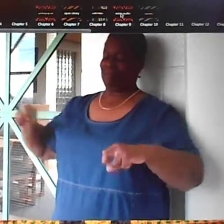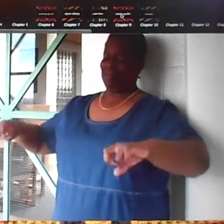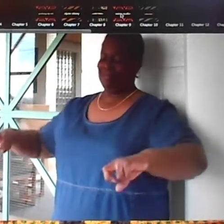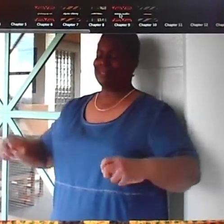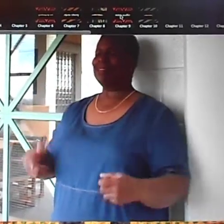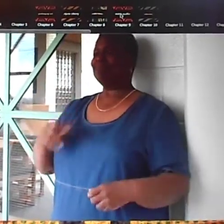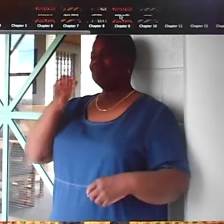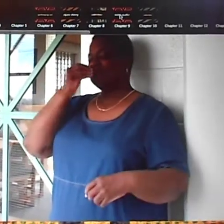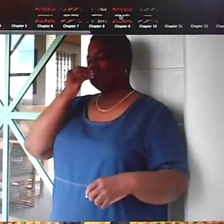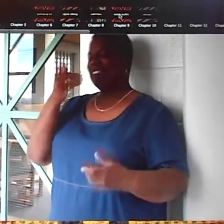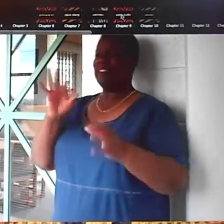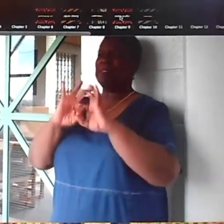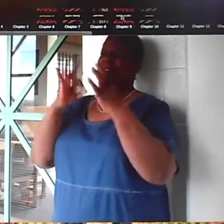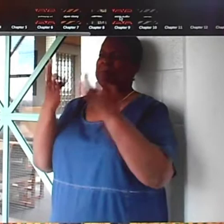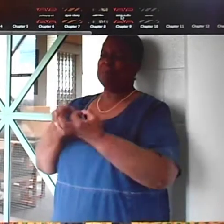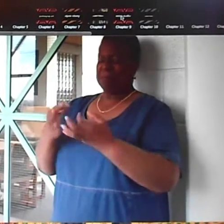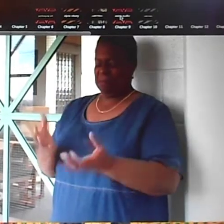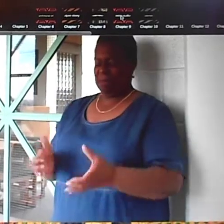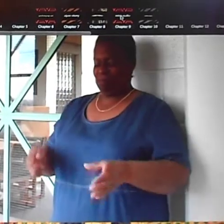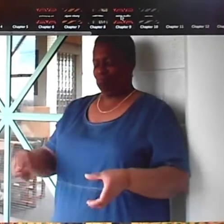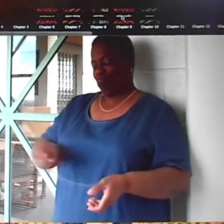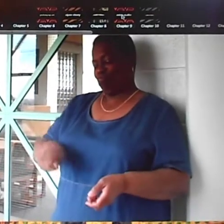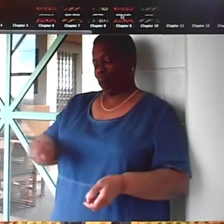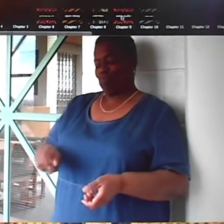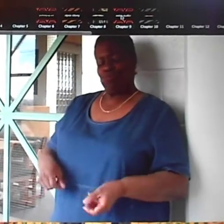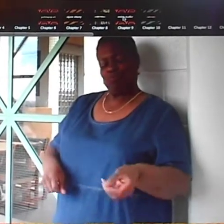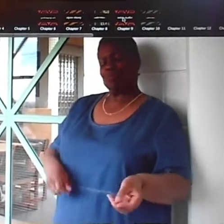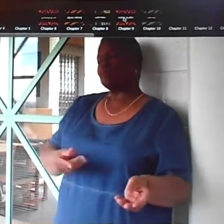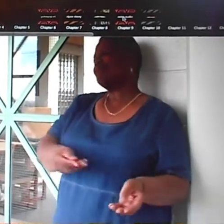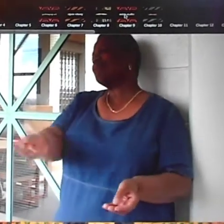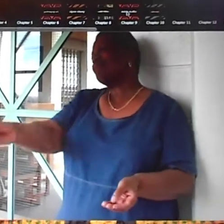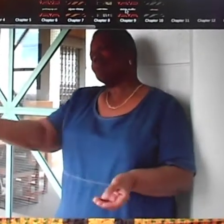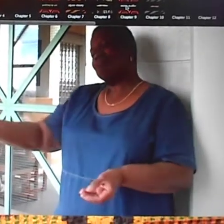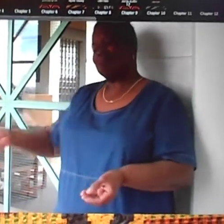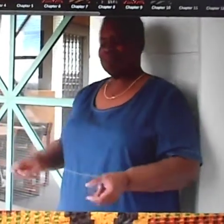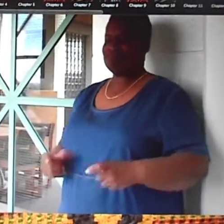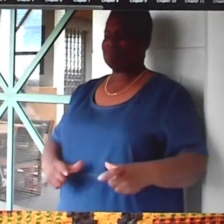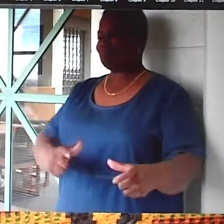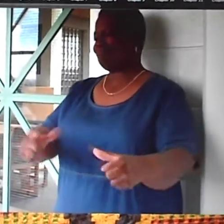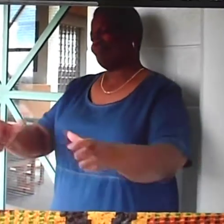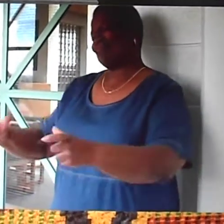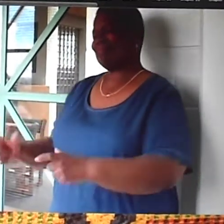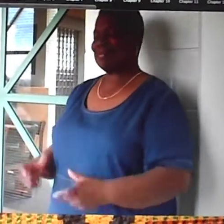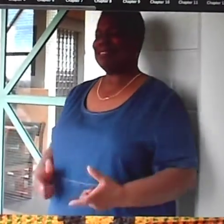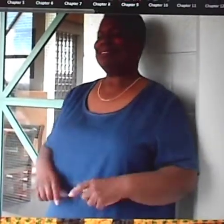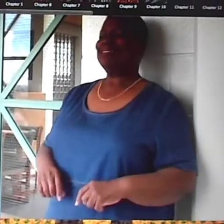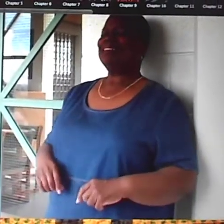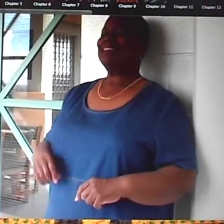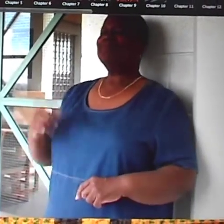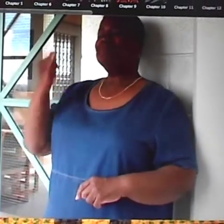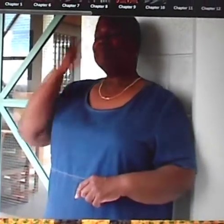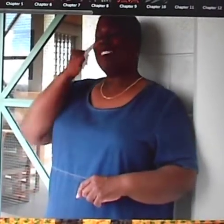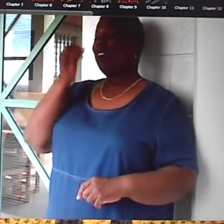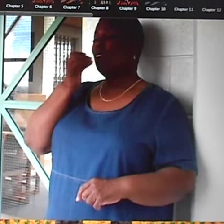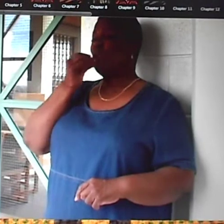the end, kind of act as our parents or whatever. They'll put all the food on a plate and then pass it around.